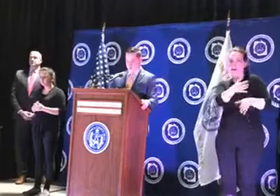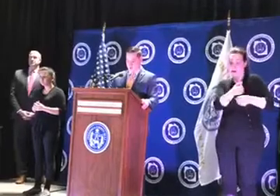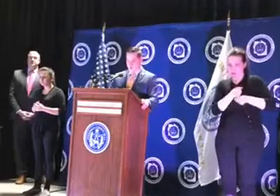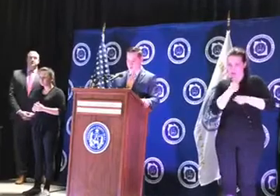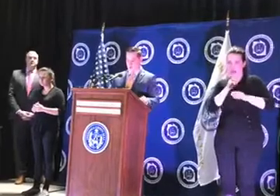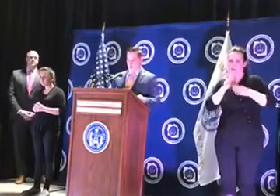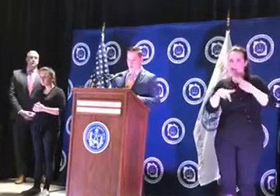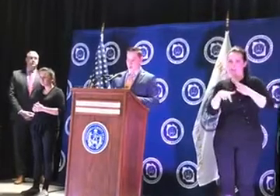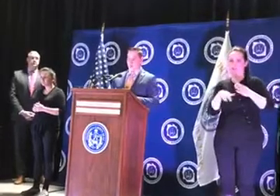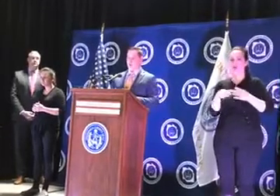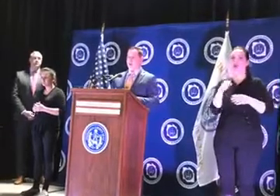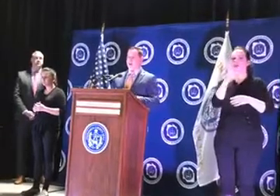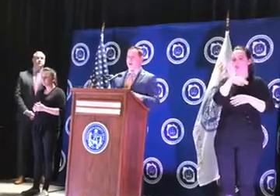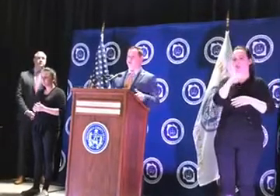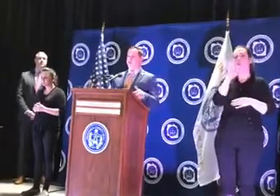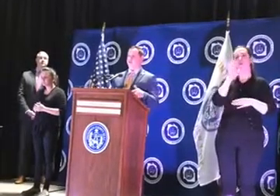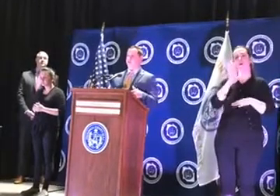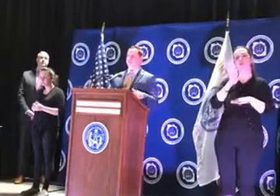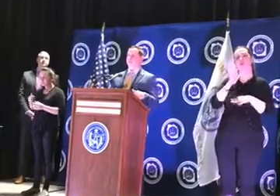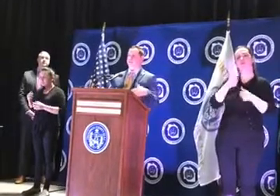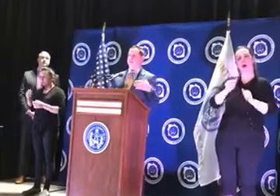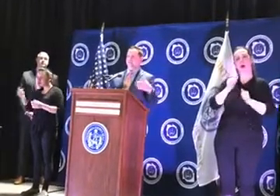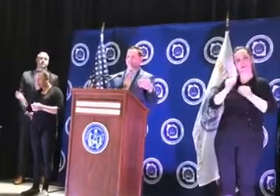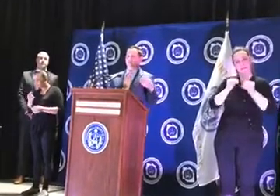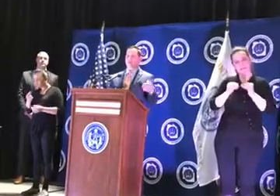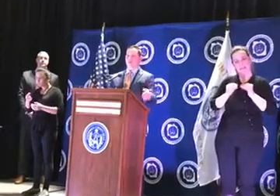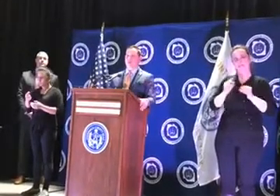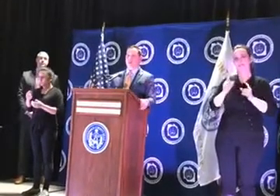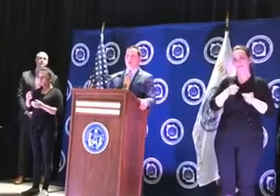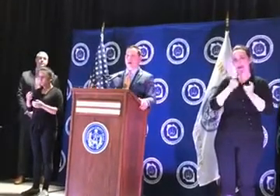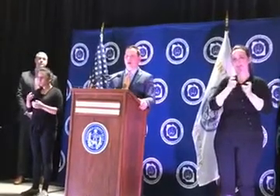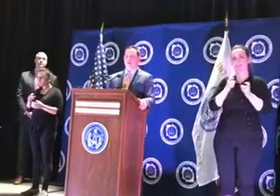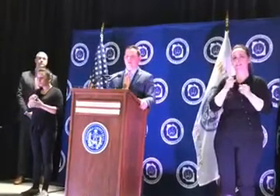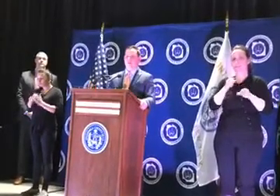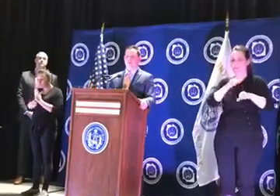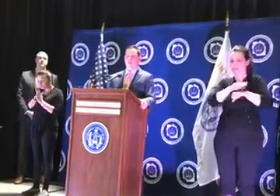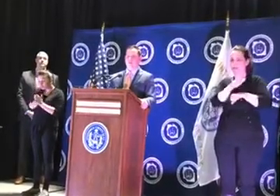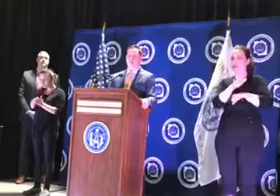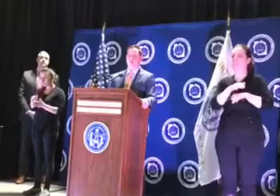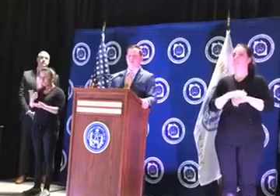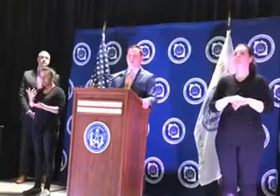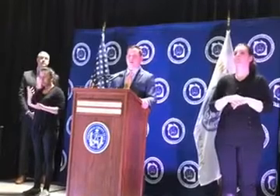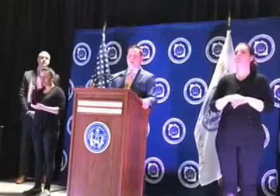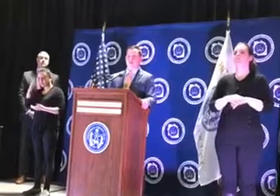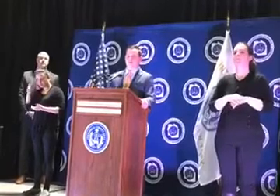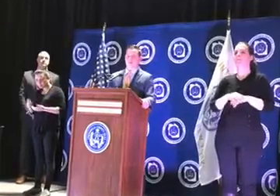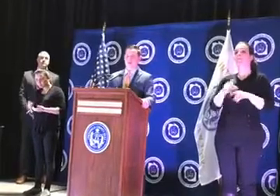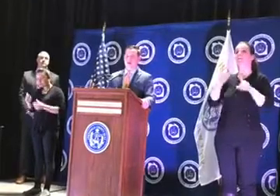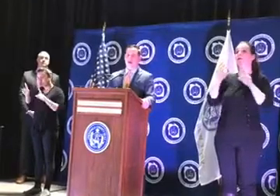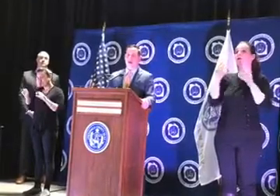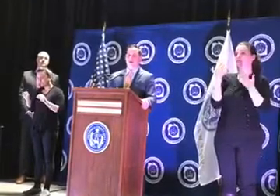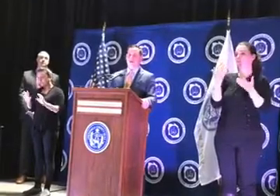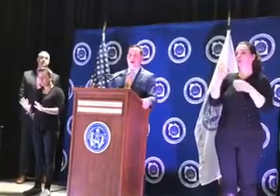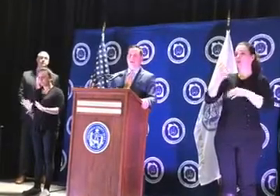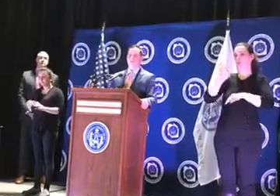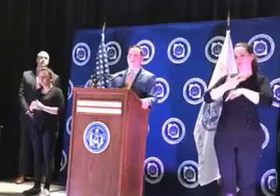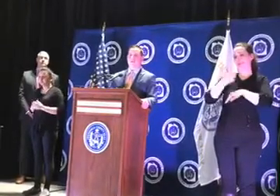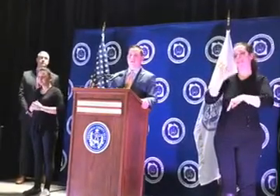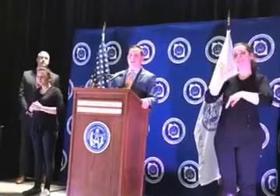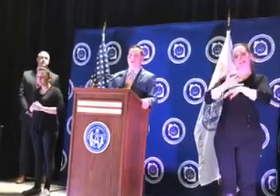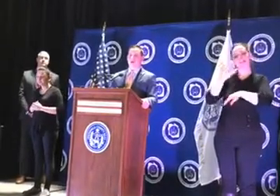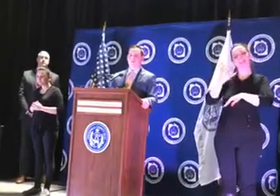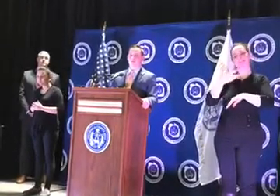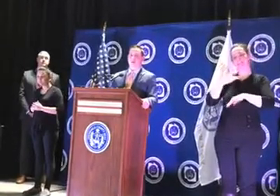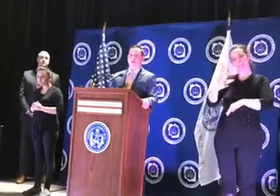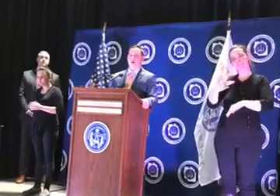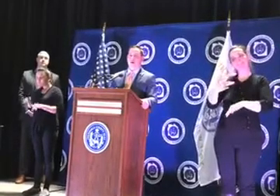hours. So overall, on average, a test in this community comes back between 3 and 5 days. I know many have sent